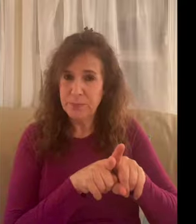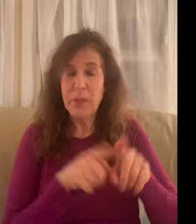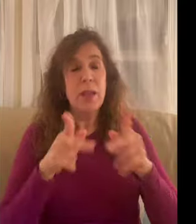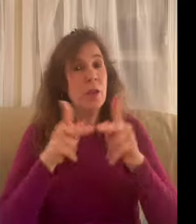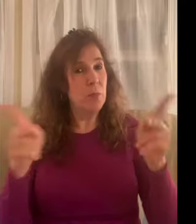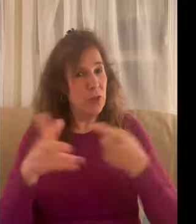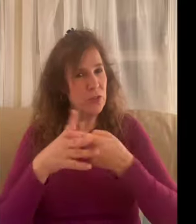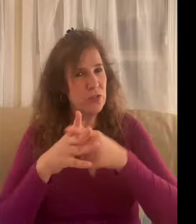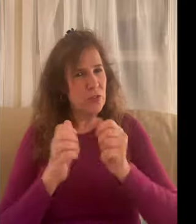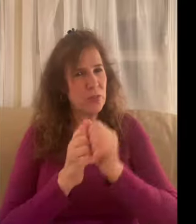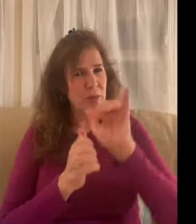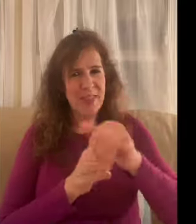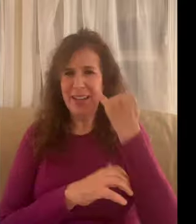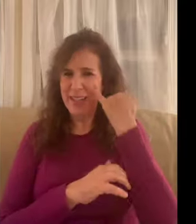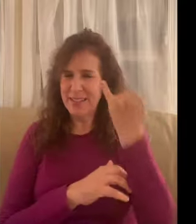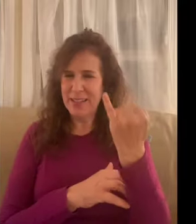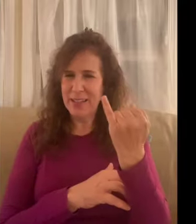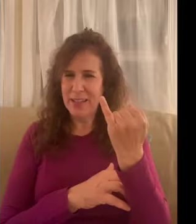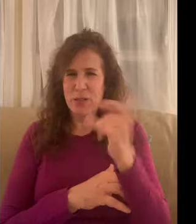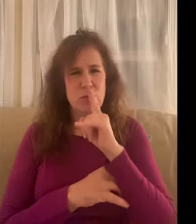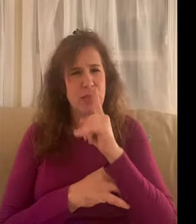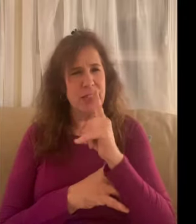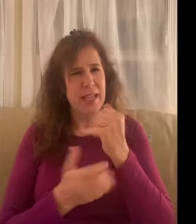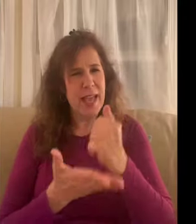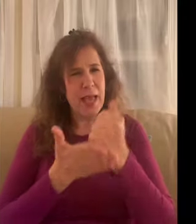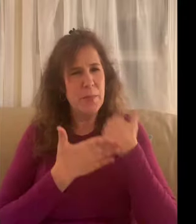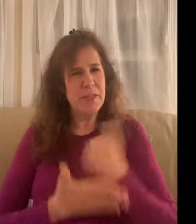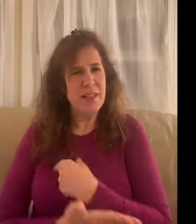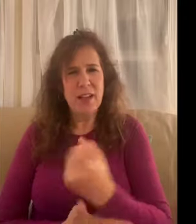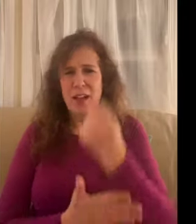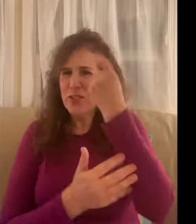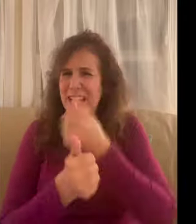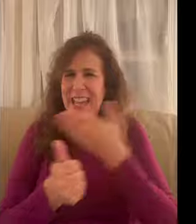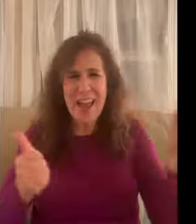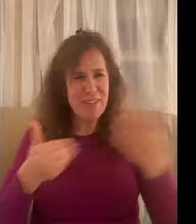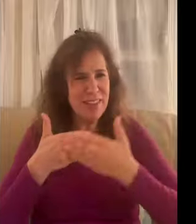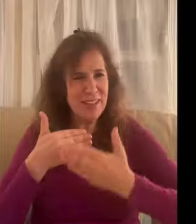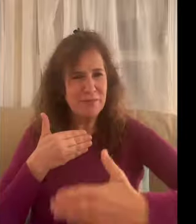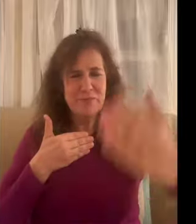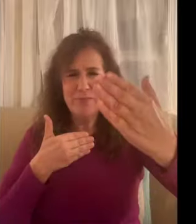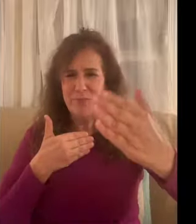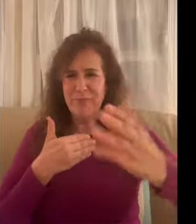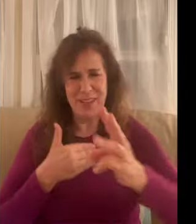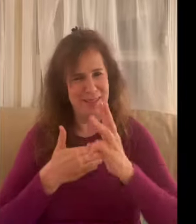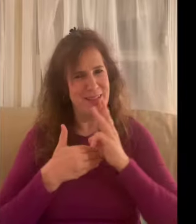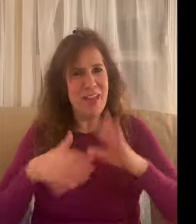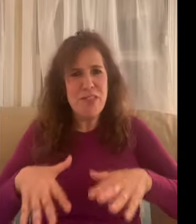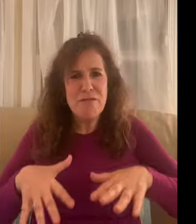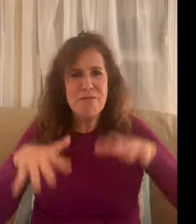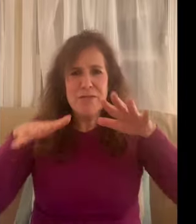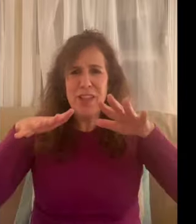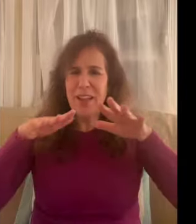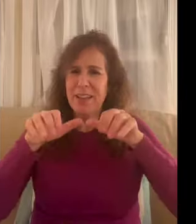idea can really shed light to everything that happened afterwards. Why this whole flood that afterwards happened and the continuation of our